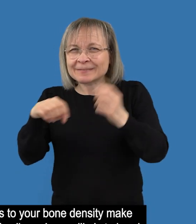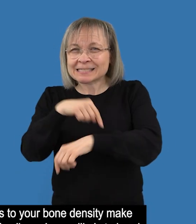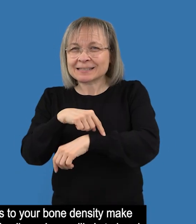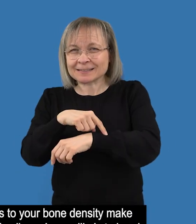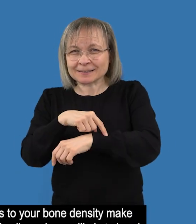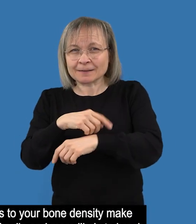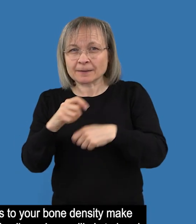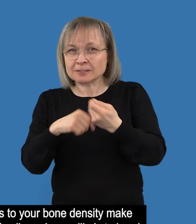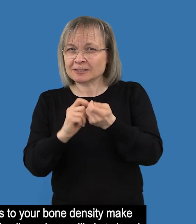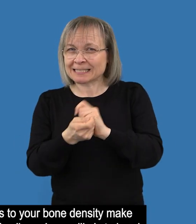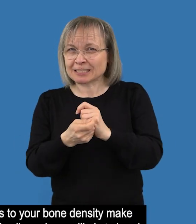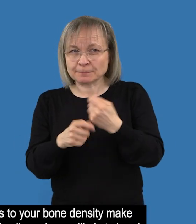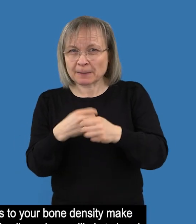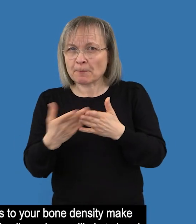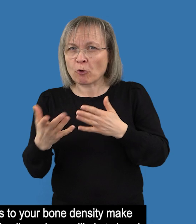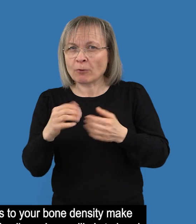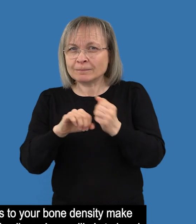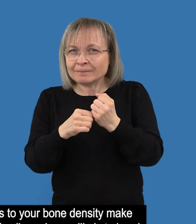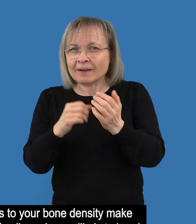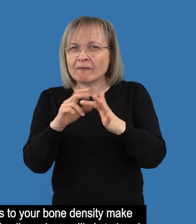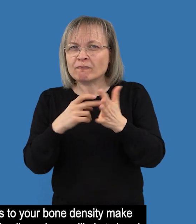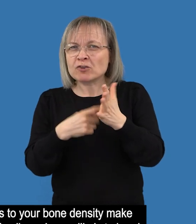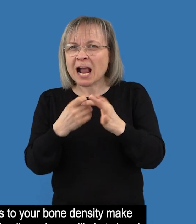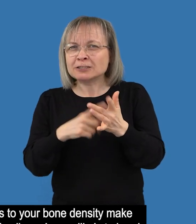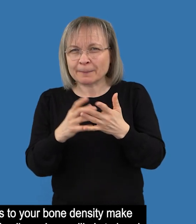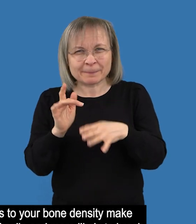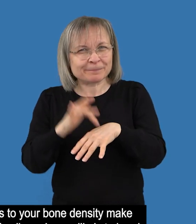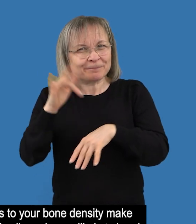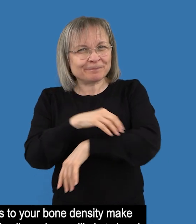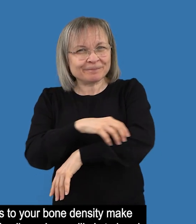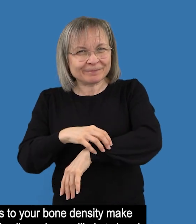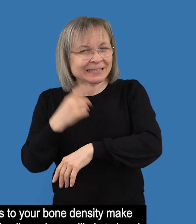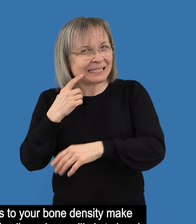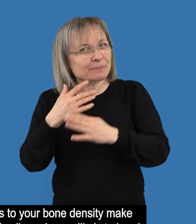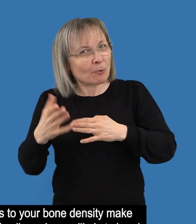Changes to your bone density make them more fragile and more likely to break.